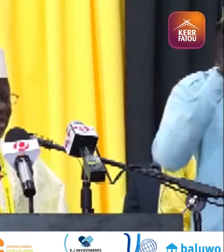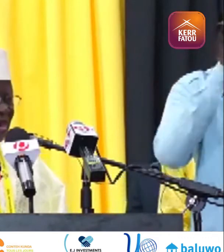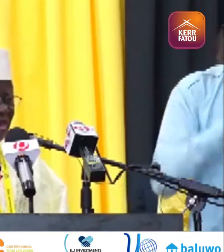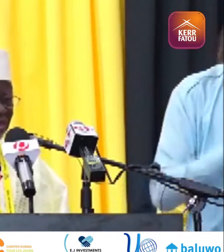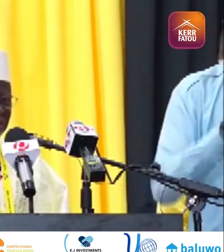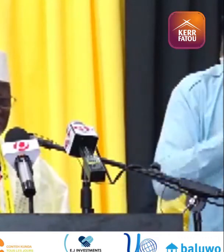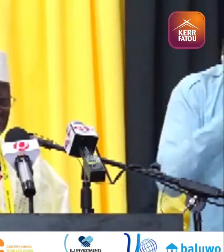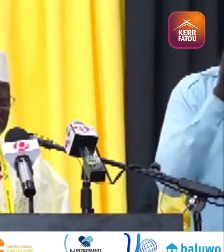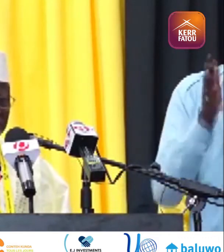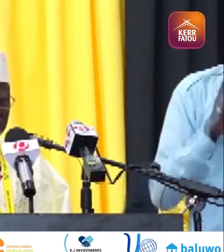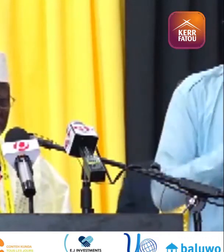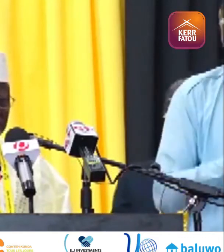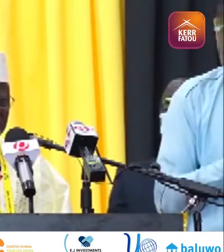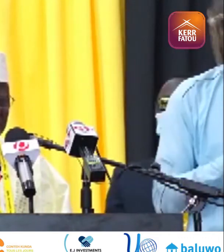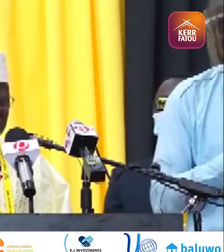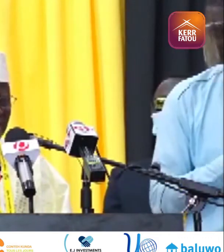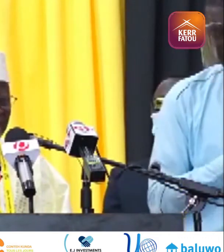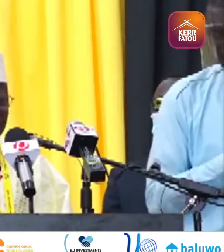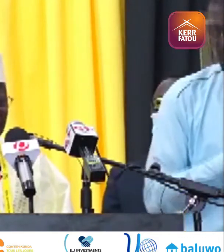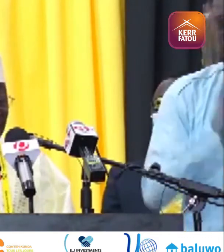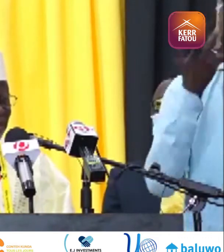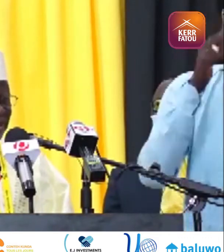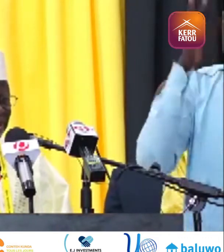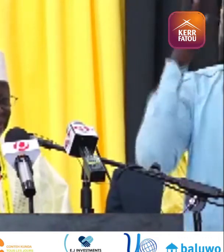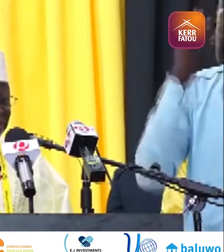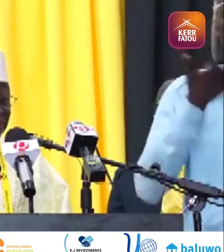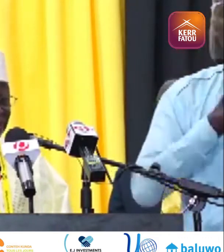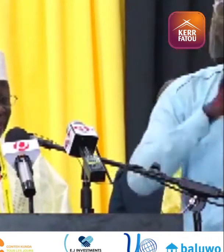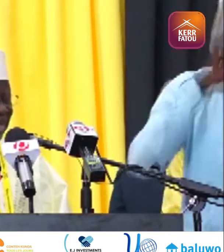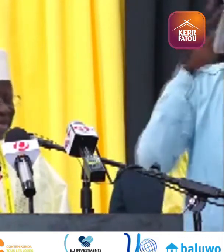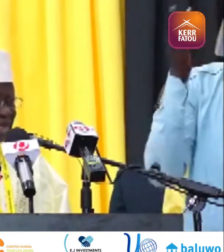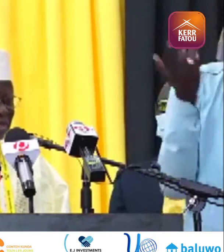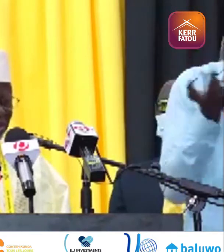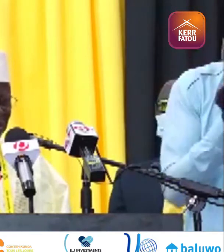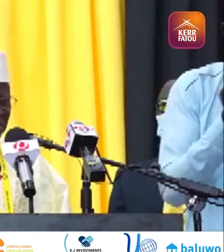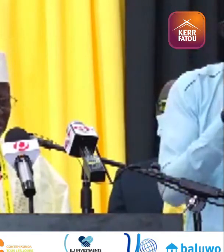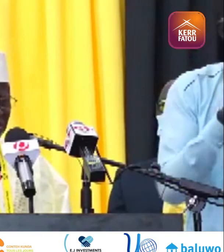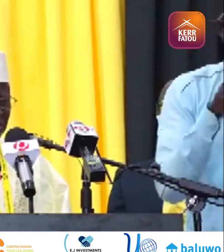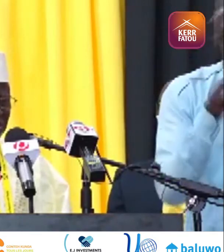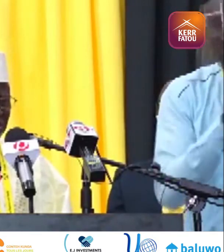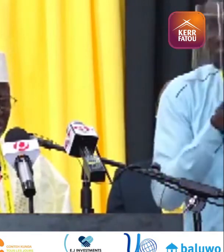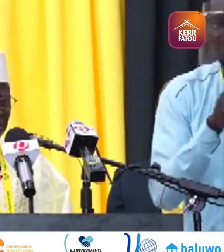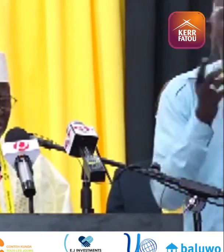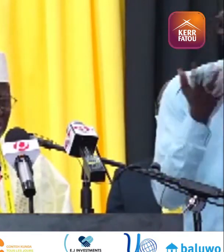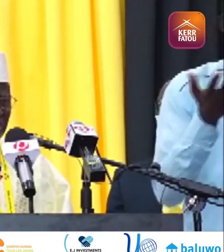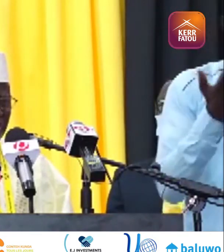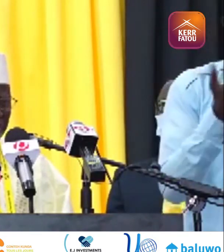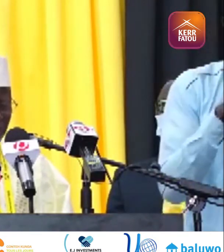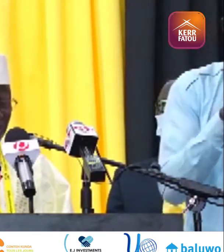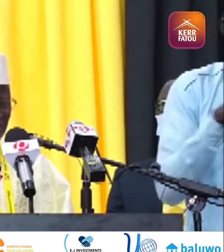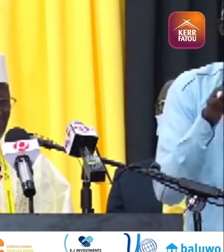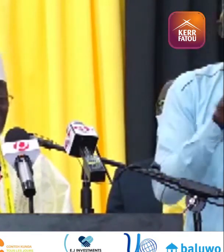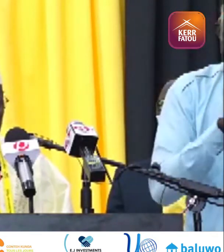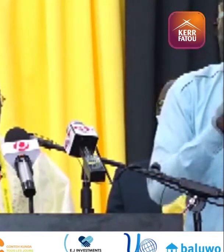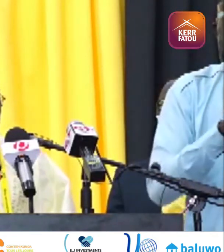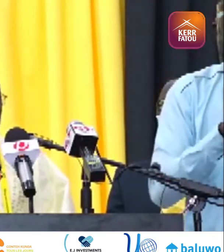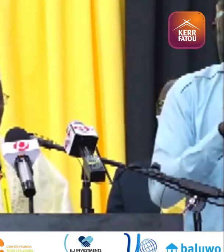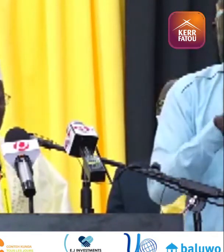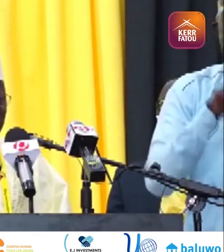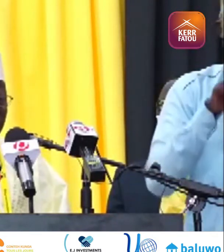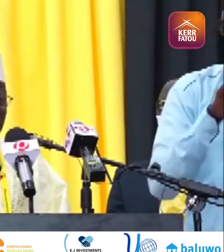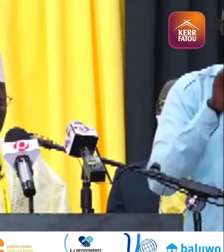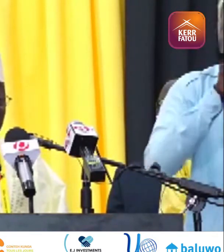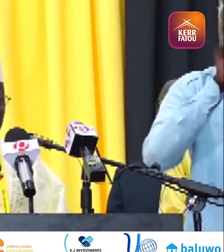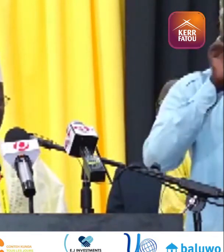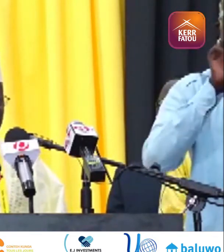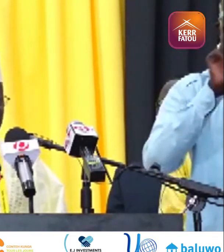are. When they are struck by any calamity, by extension, I am struck and UDP is